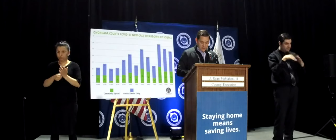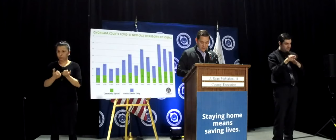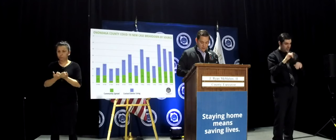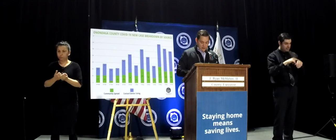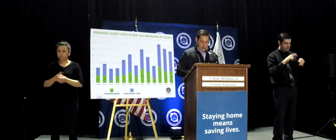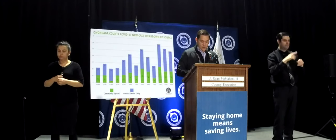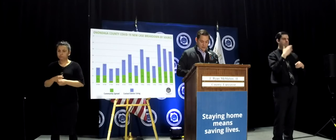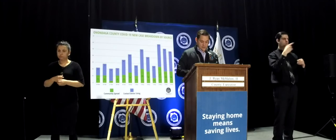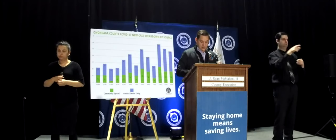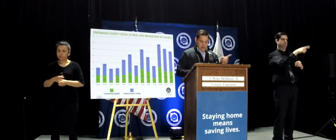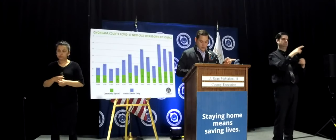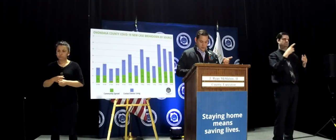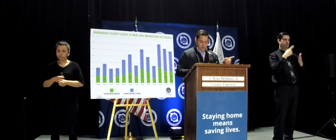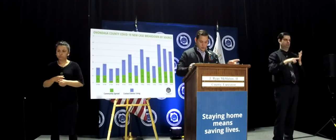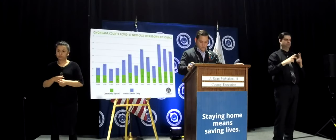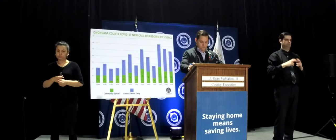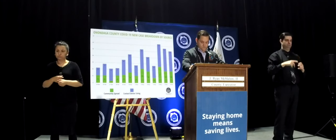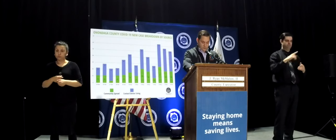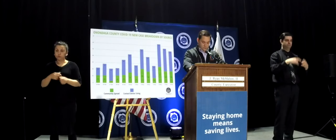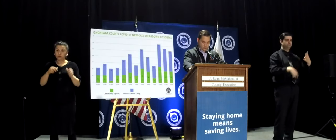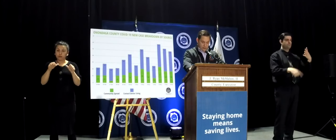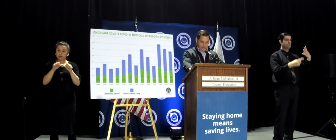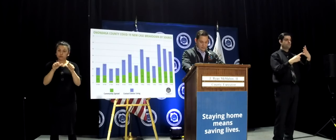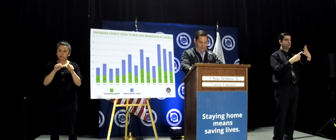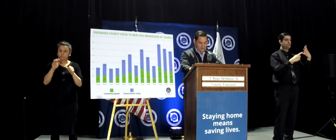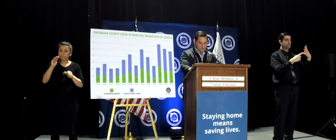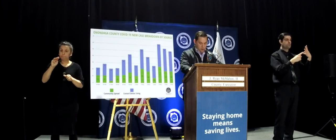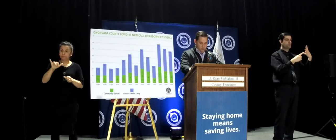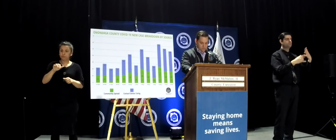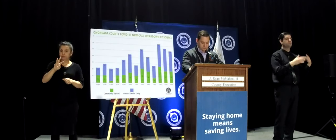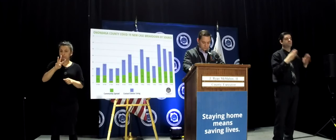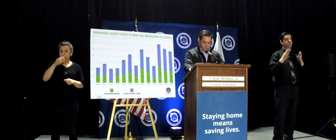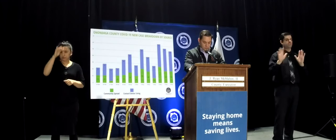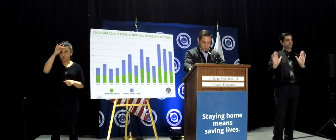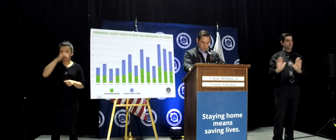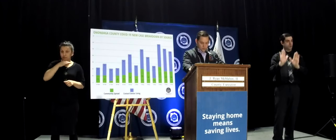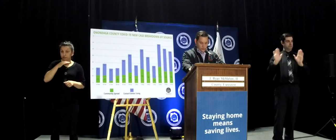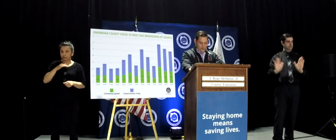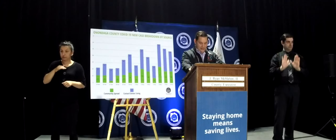If now we're on Sunday, May 3rd. If you were at the PetSmart,